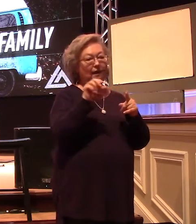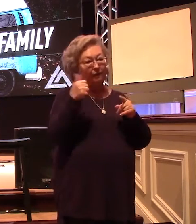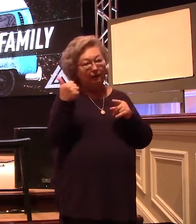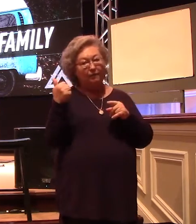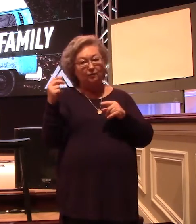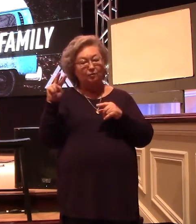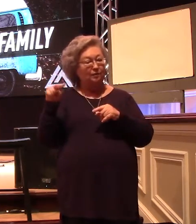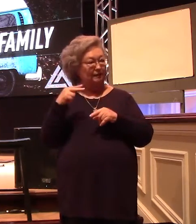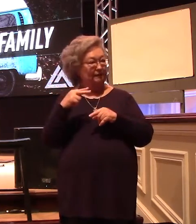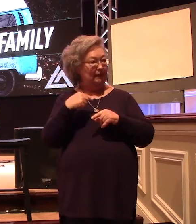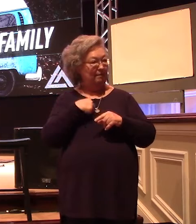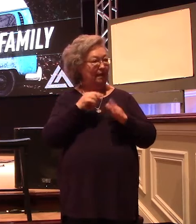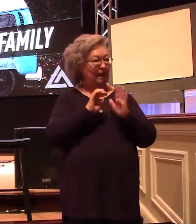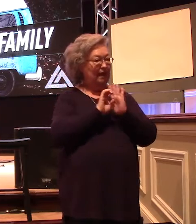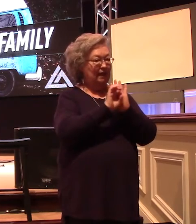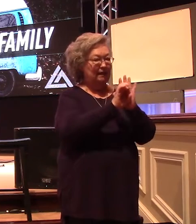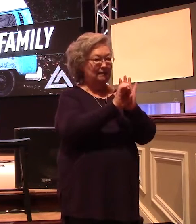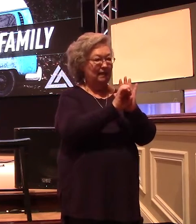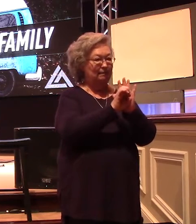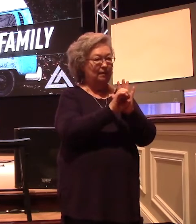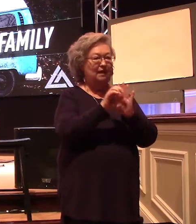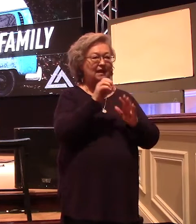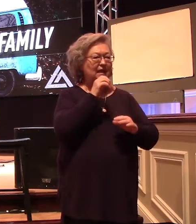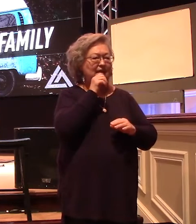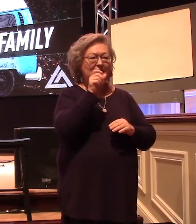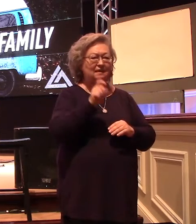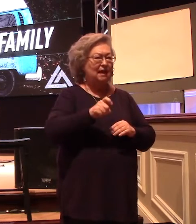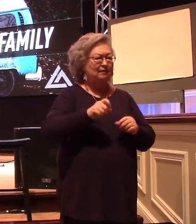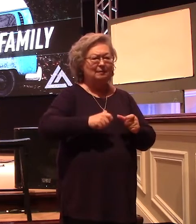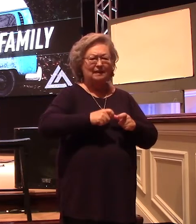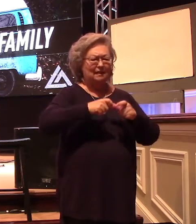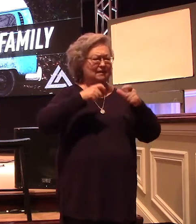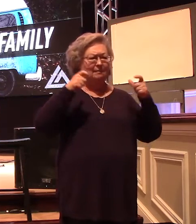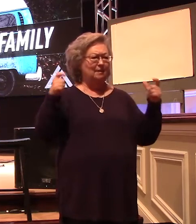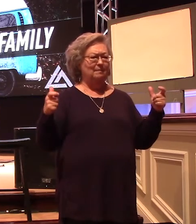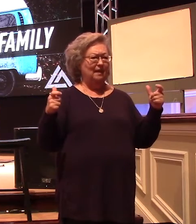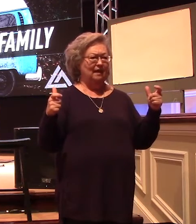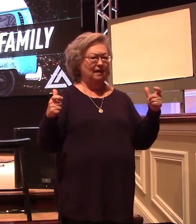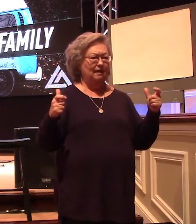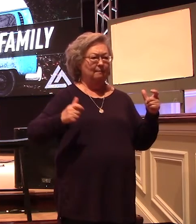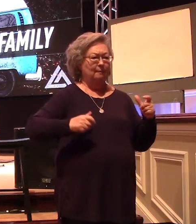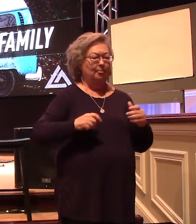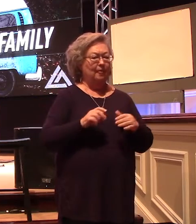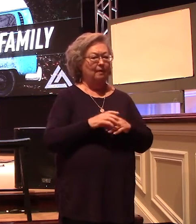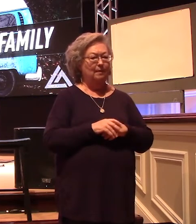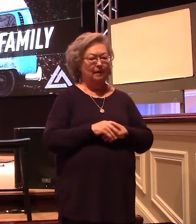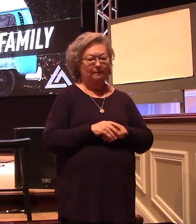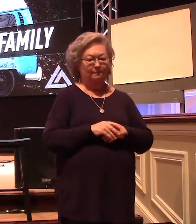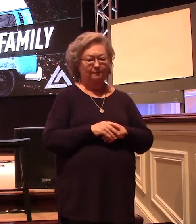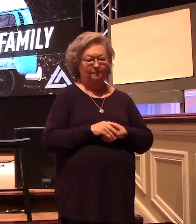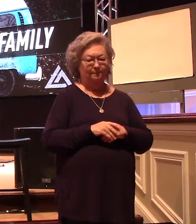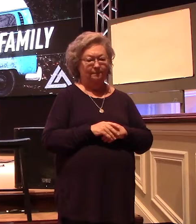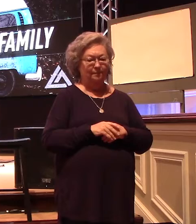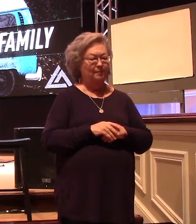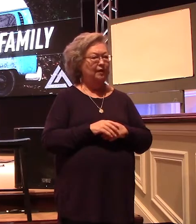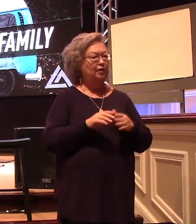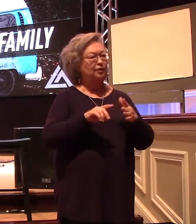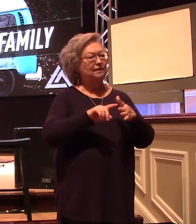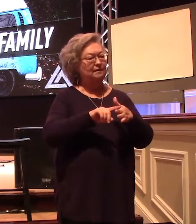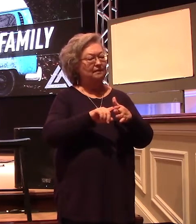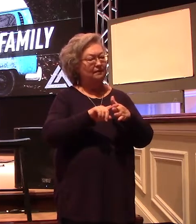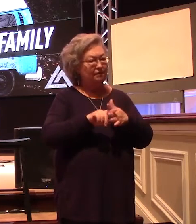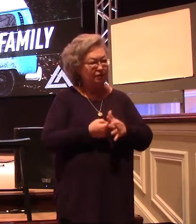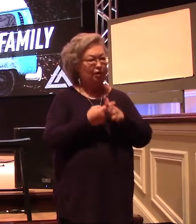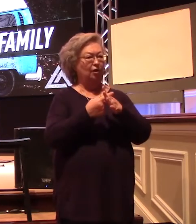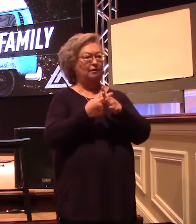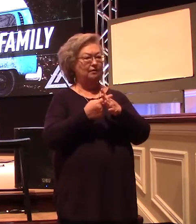And just it doesn't have to be a big deal. All right? The first and simplest step is just pray with your